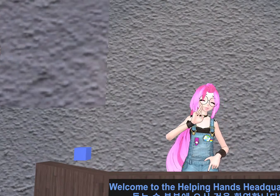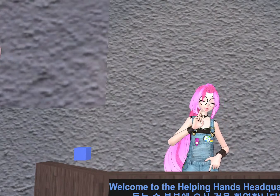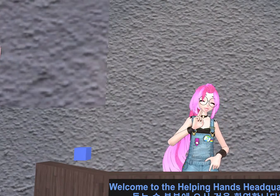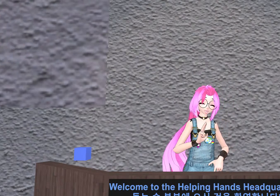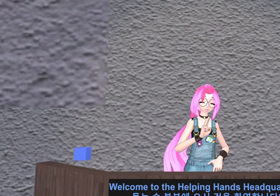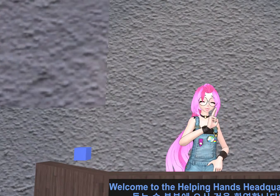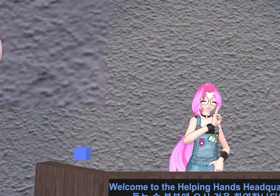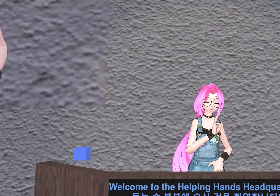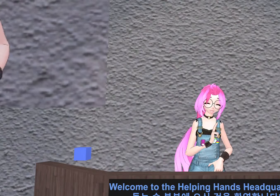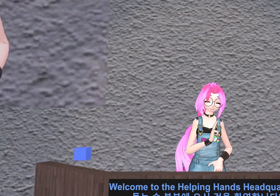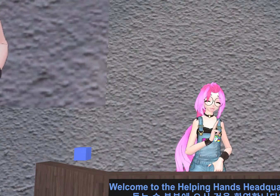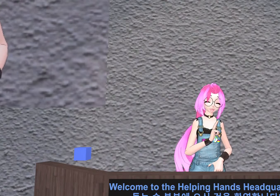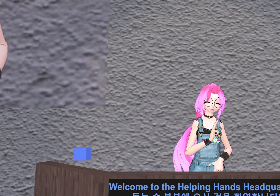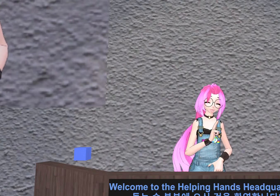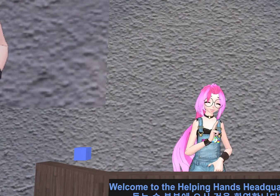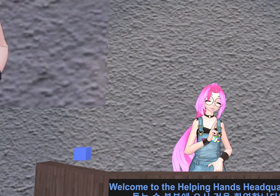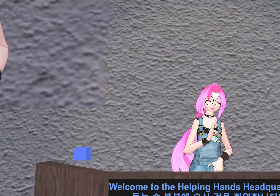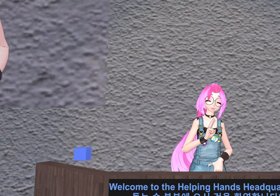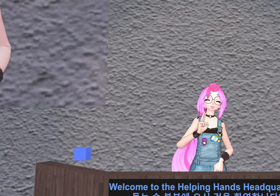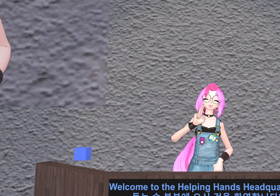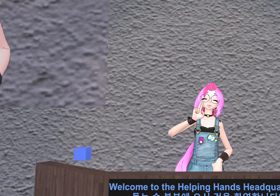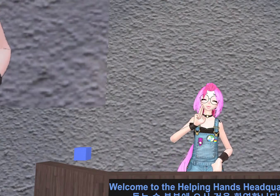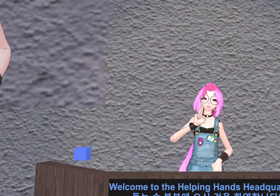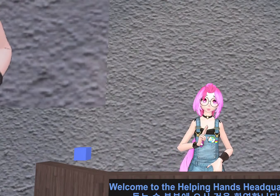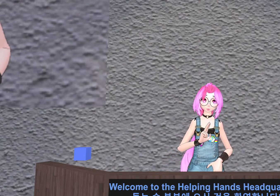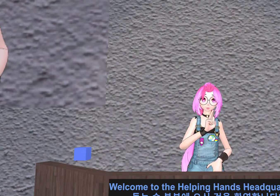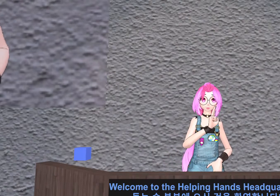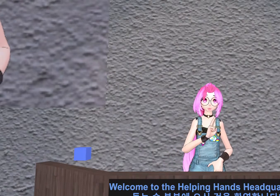restaurant is restaurant.